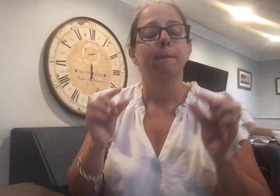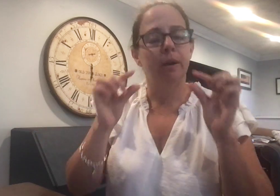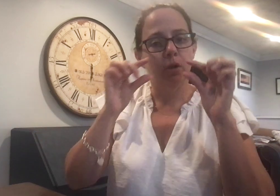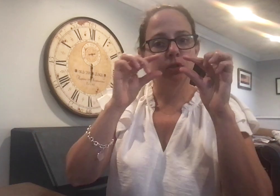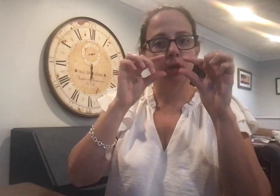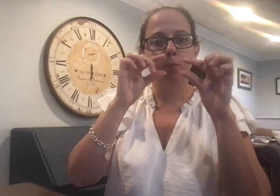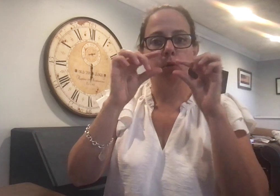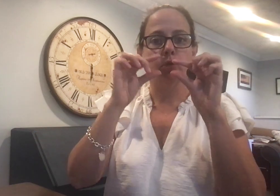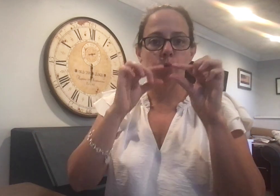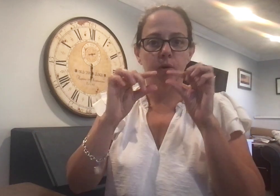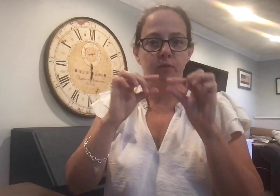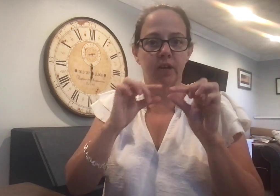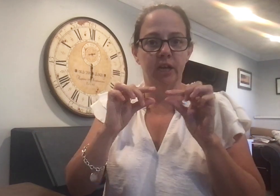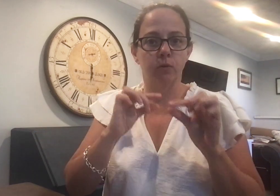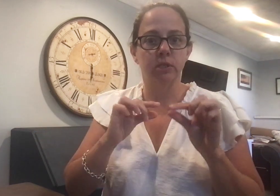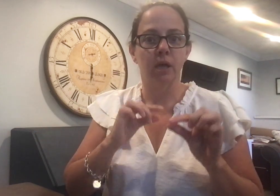I'm also going to post shorter videos